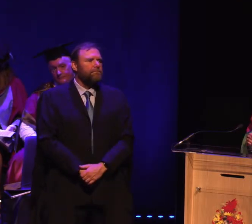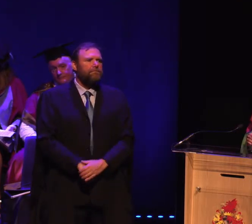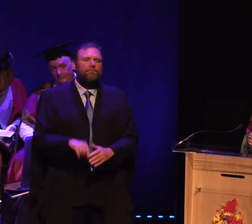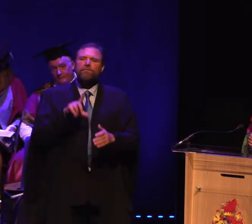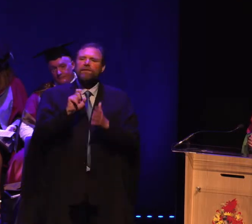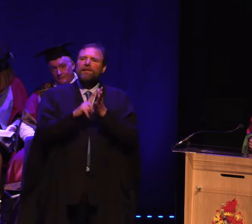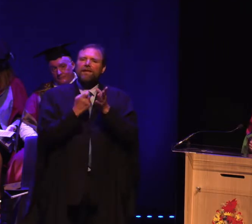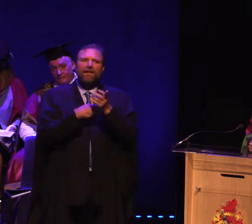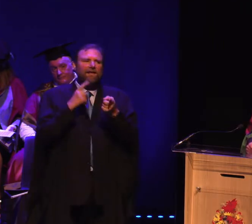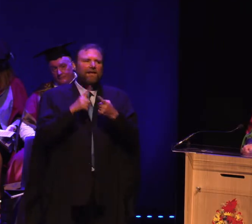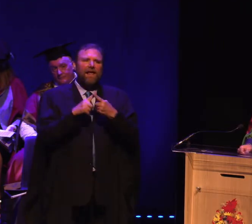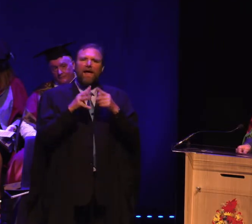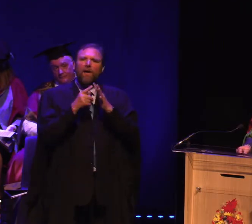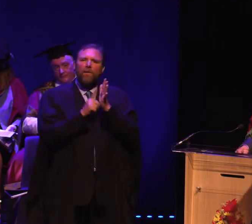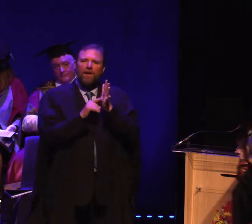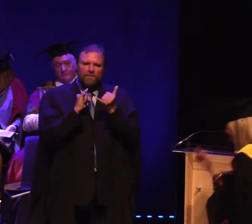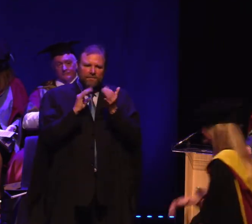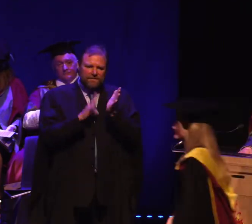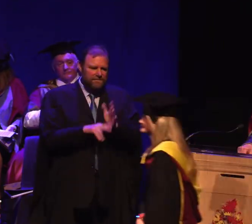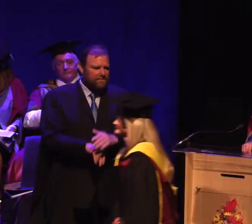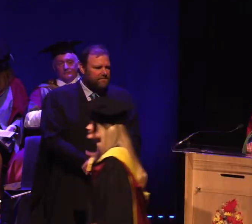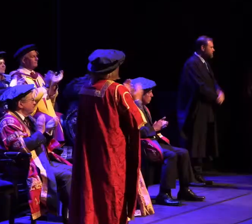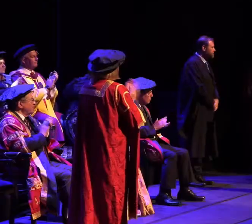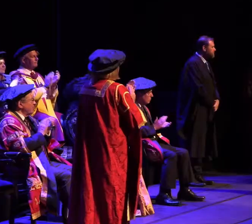Claire Williams.